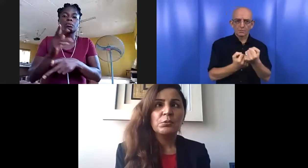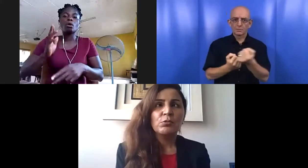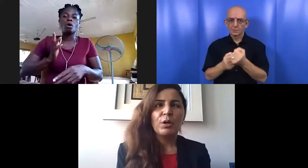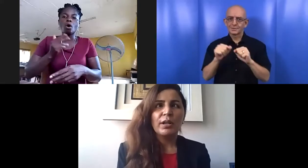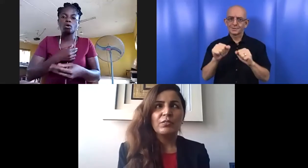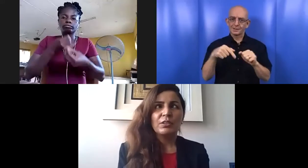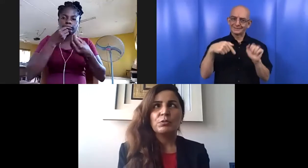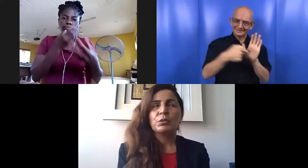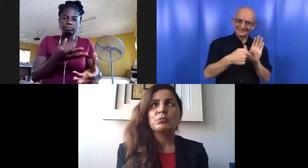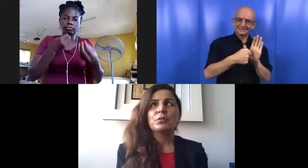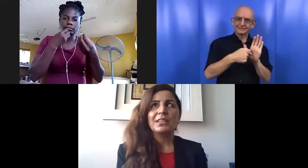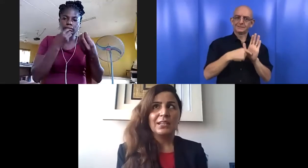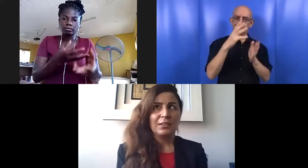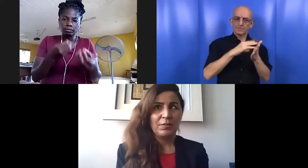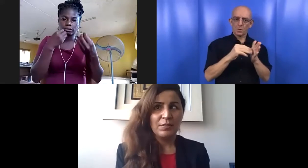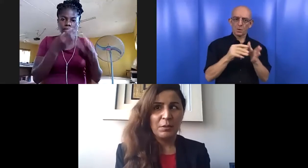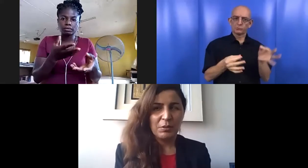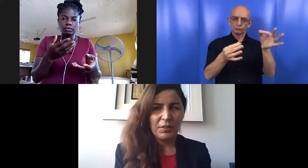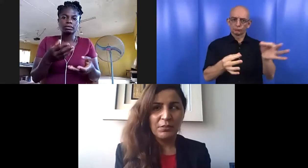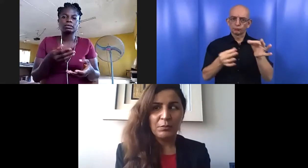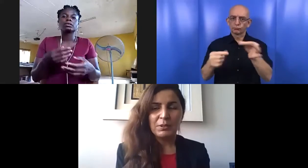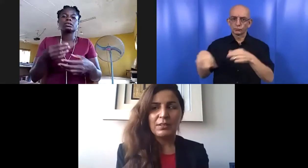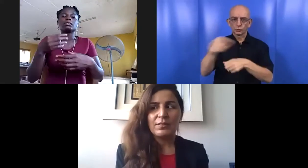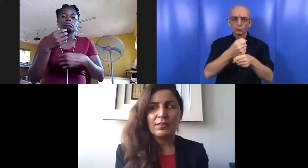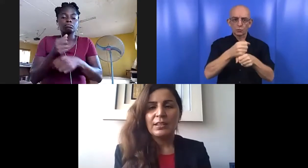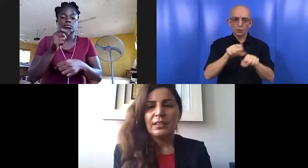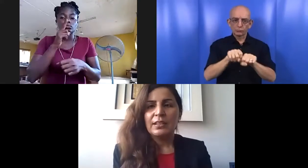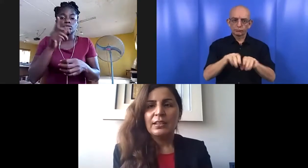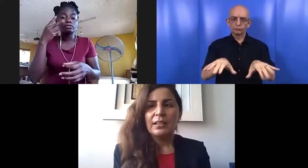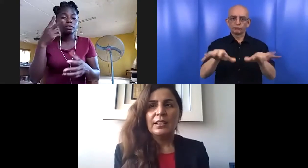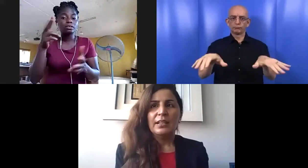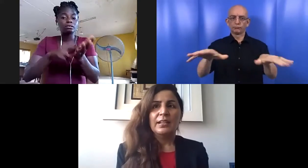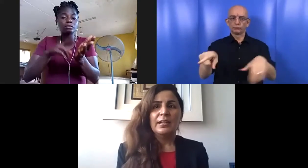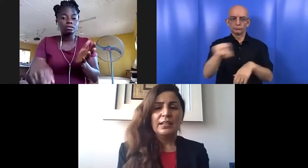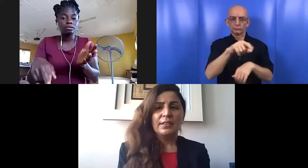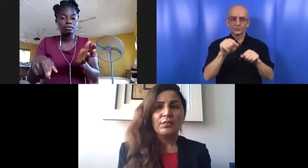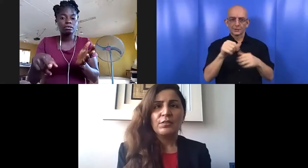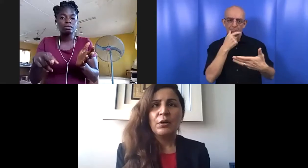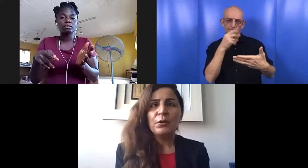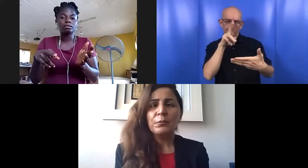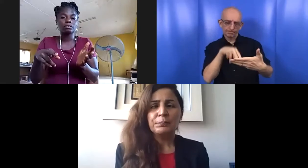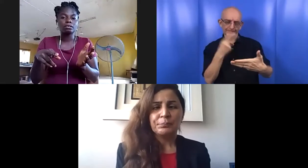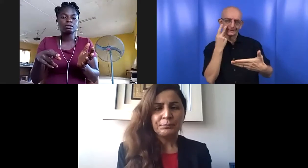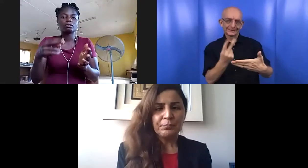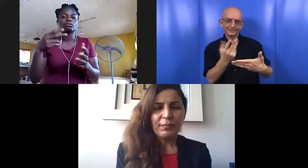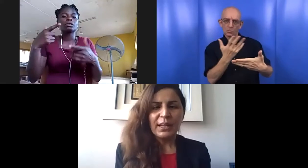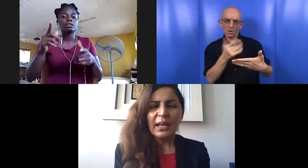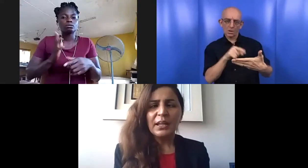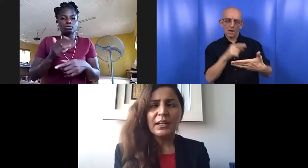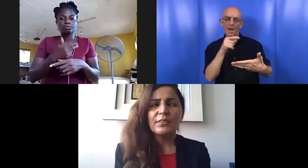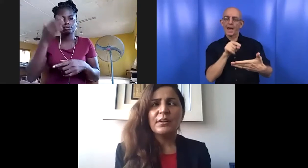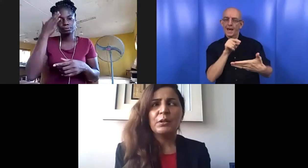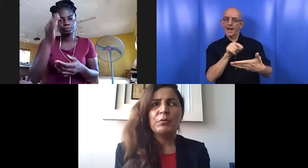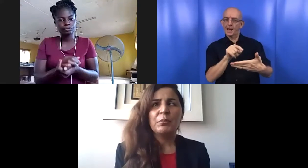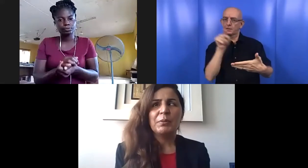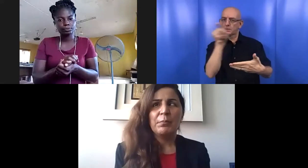you use part of it for your work and you see some results, please let us know.